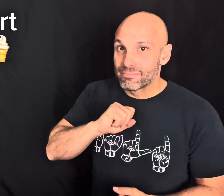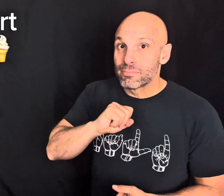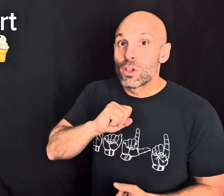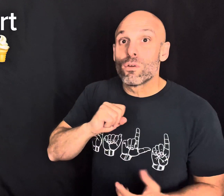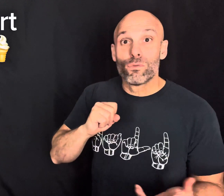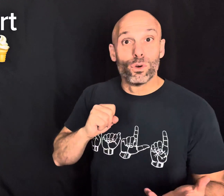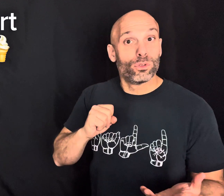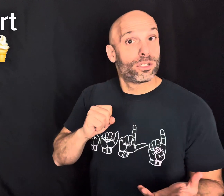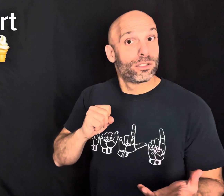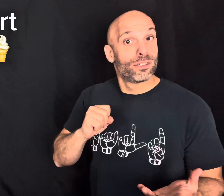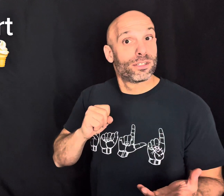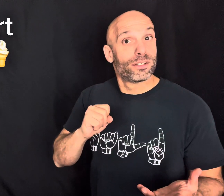fruit,